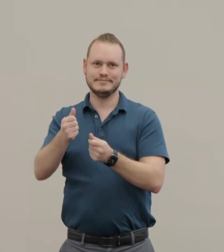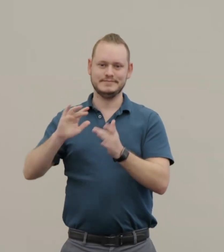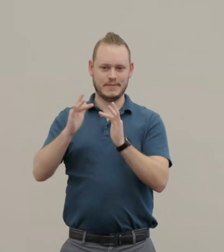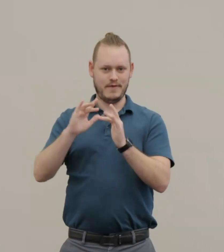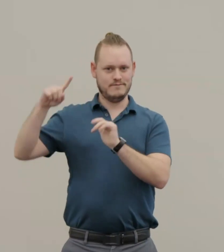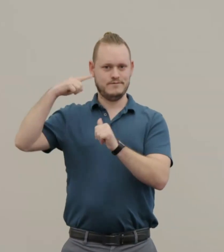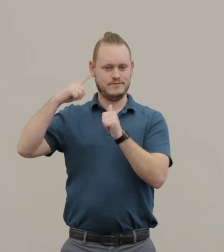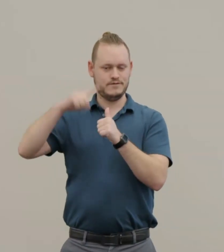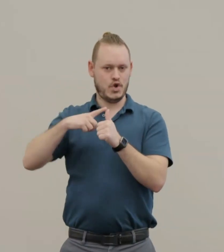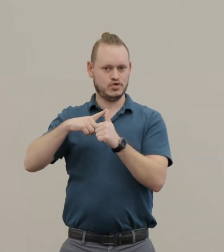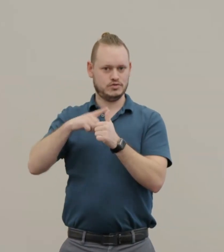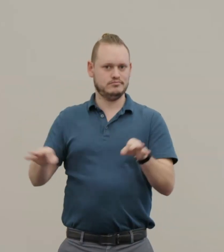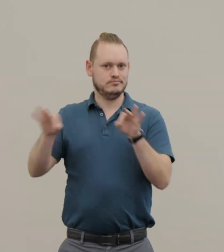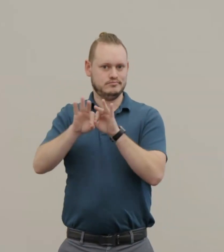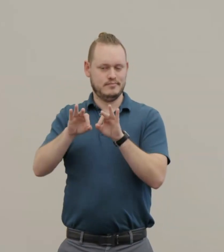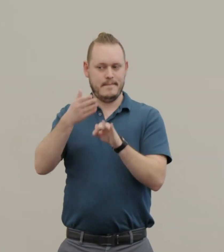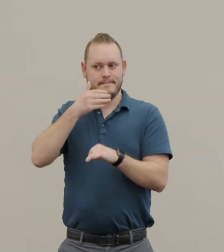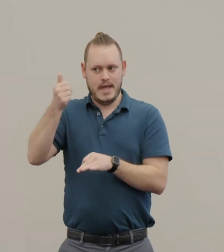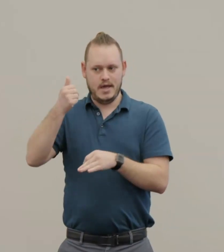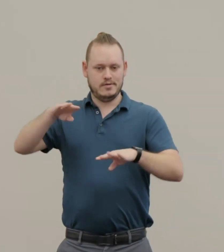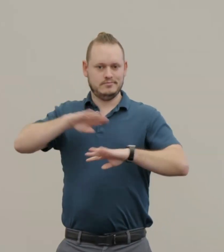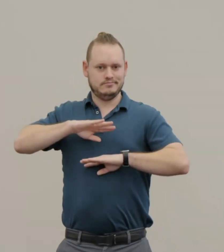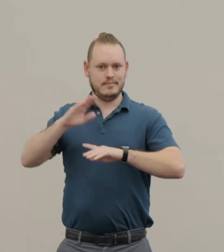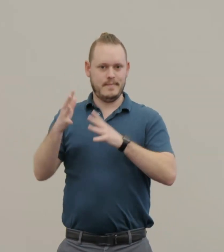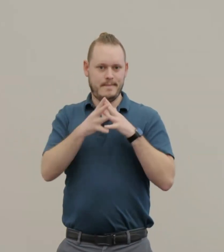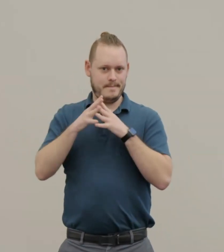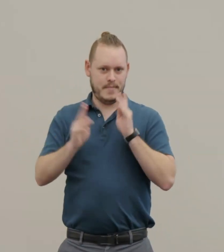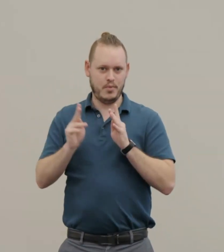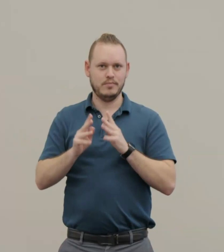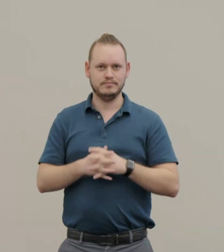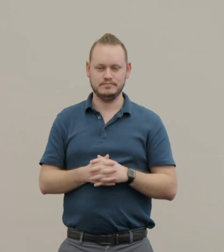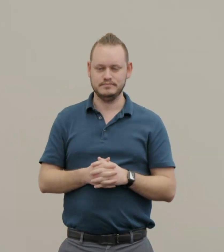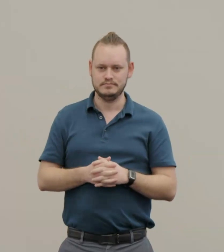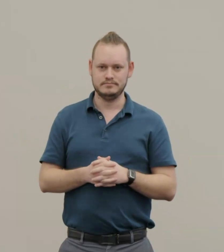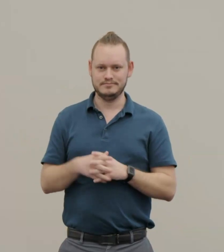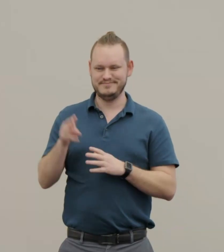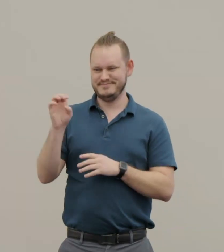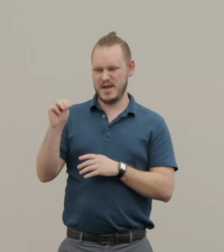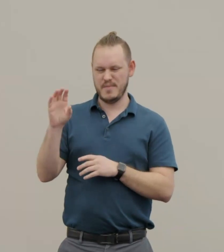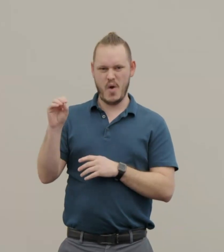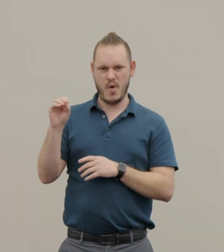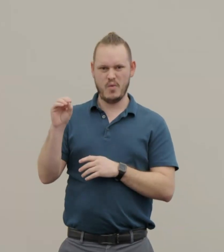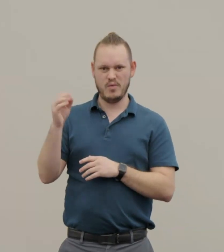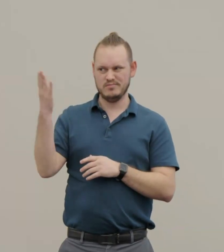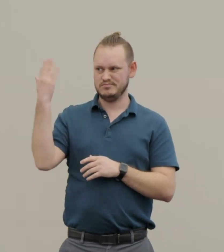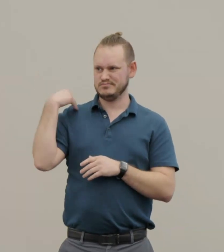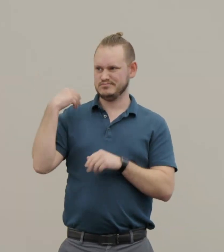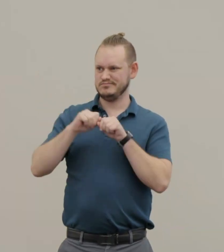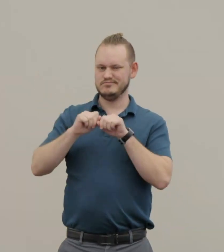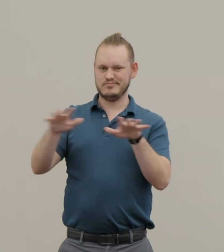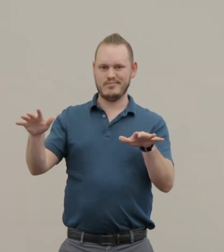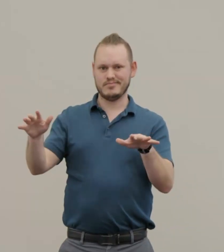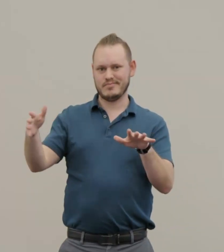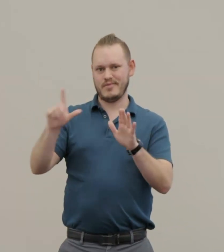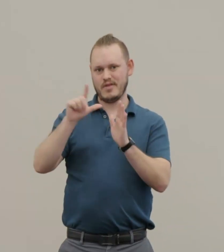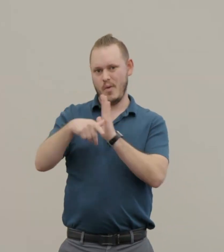to better serve the American people. That was a memorandum that was released, again, a while